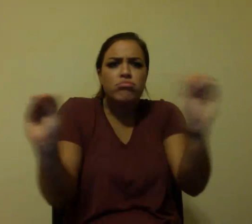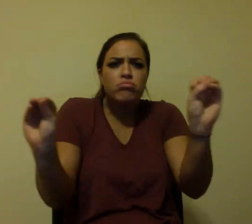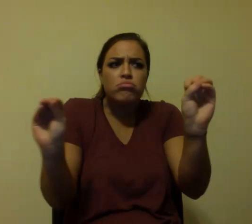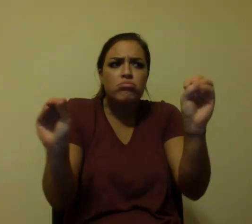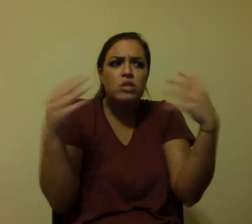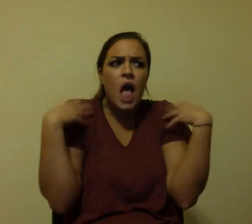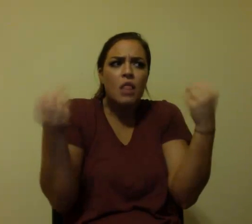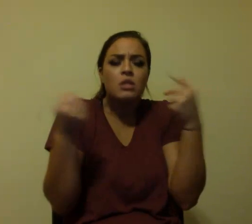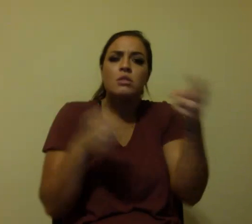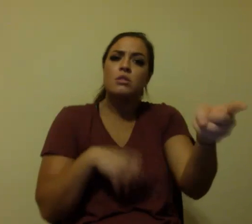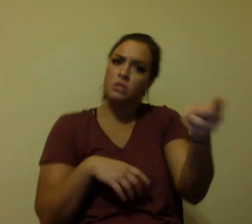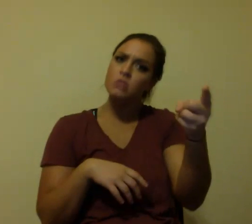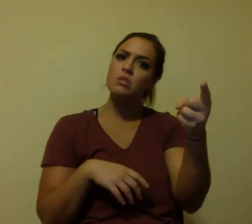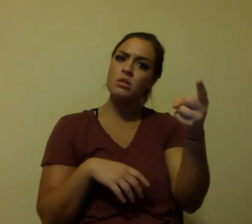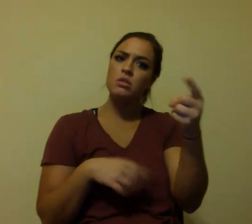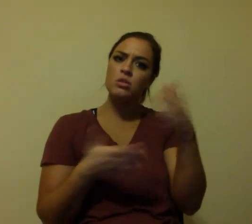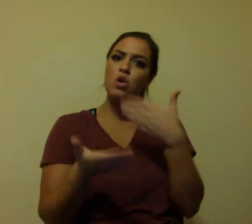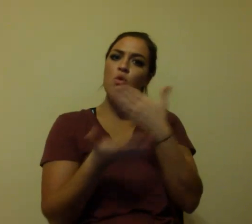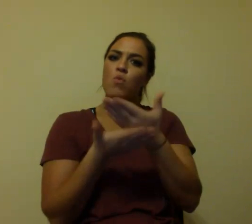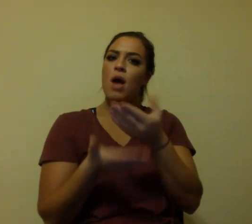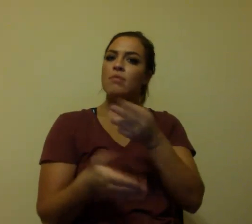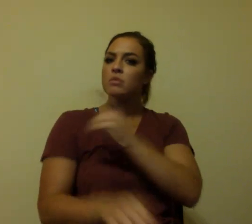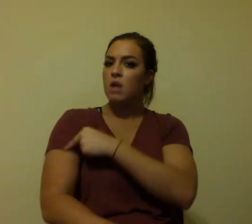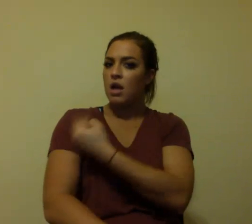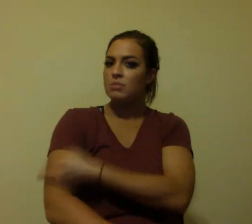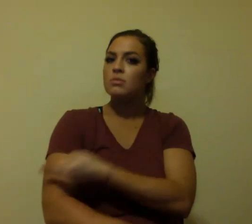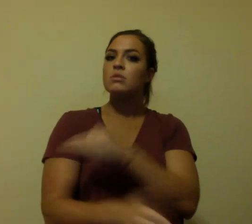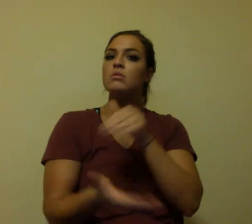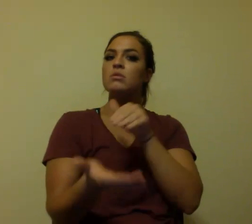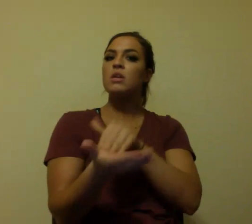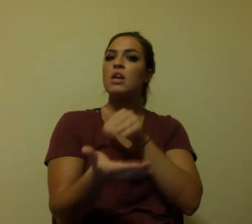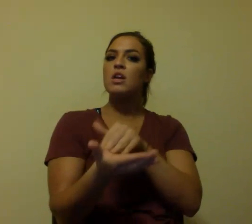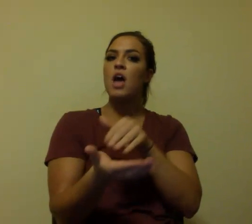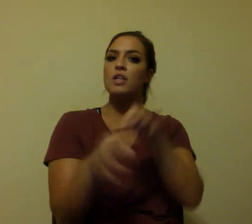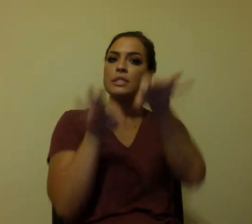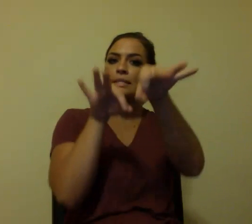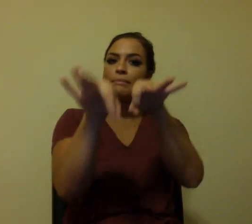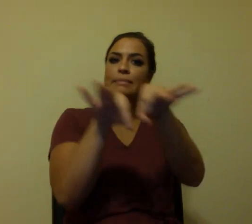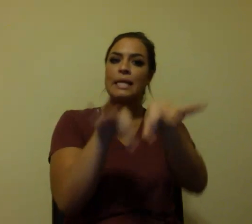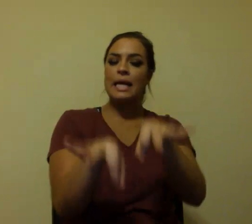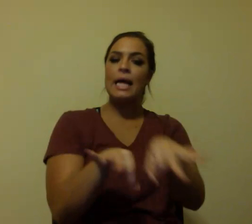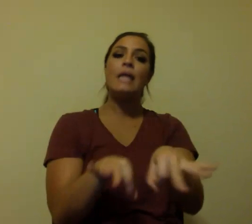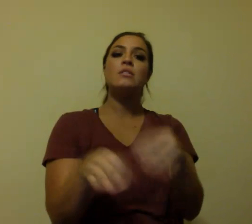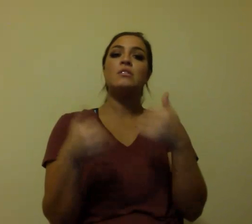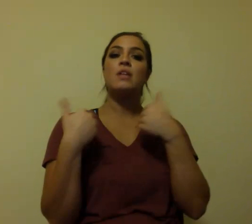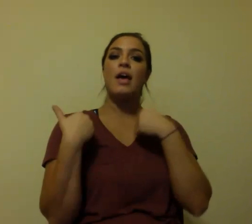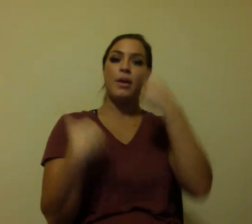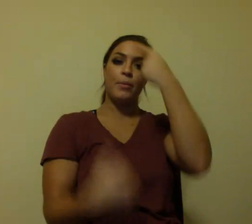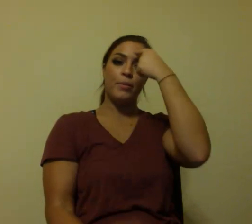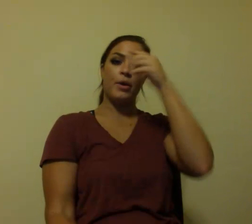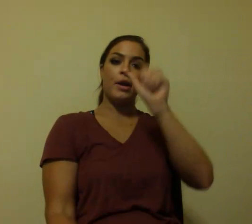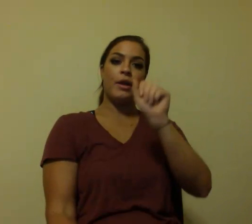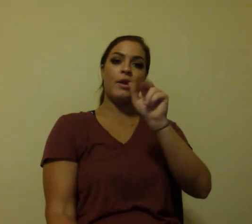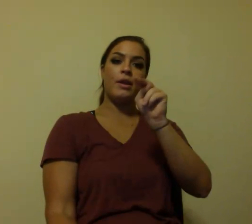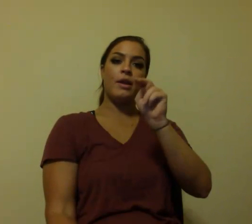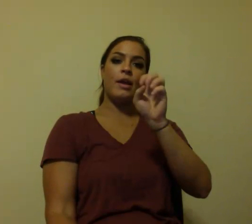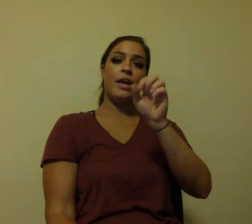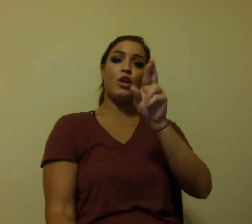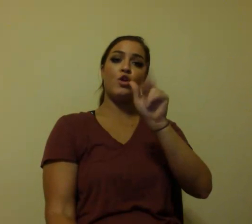When we got to the hospital, doctors explained she'd had a brain aneurysm. And within 24 hours,